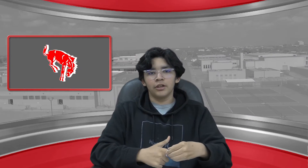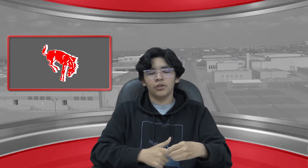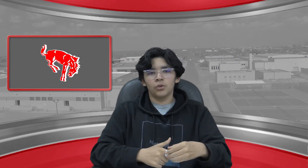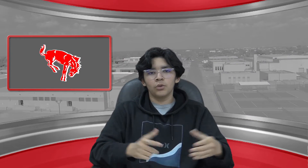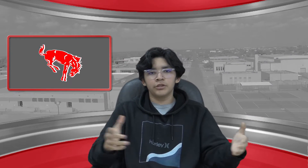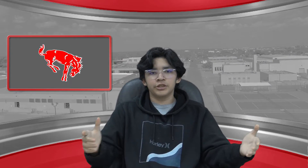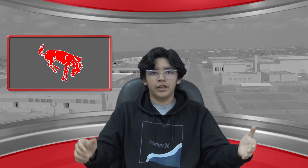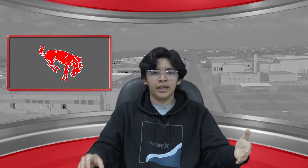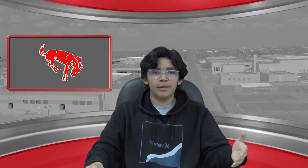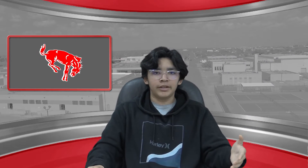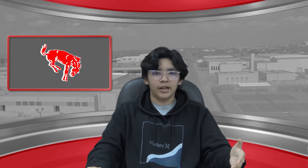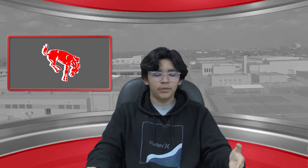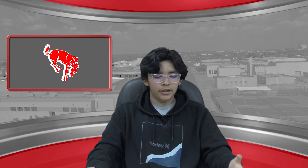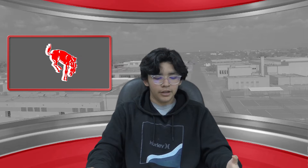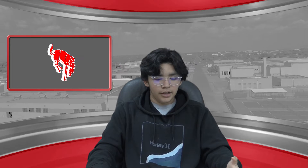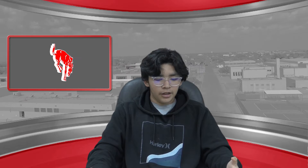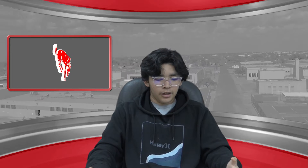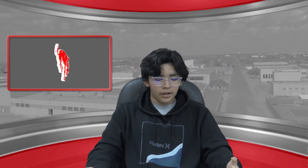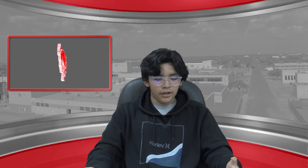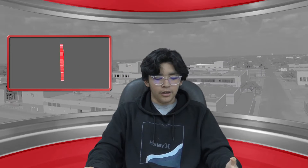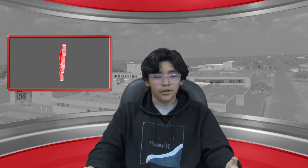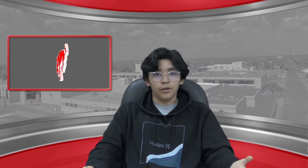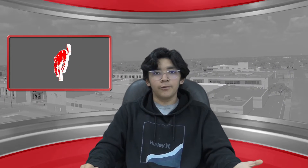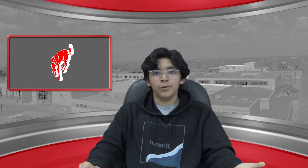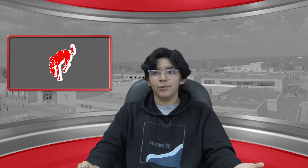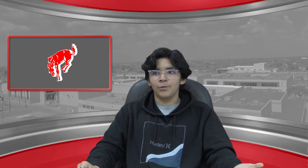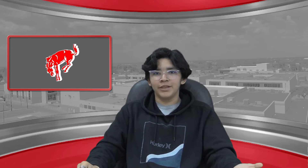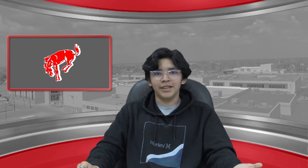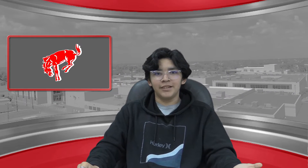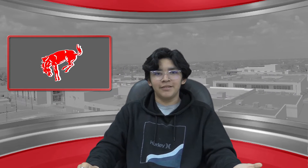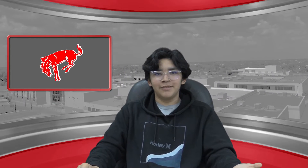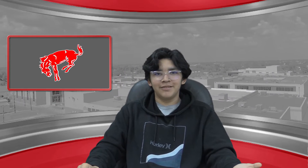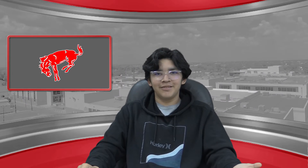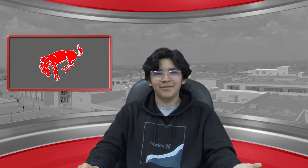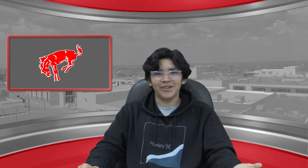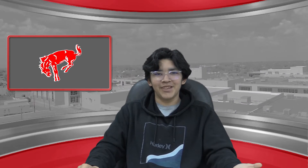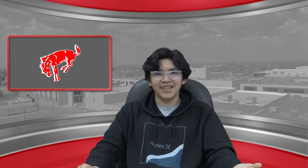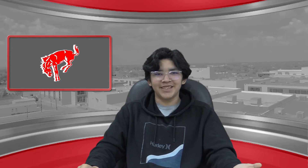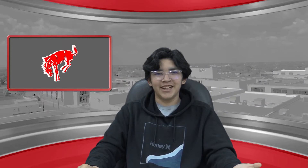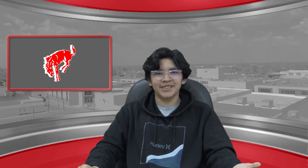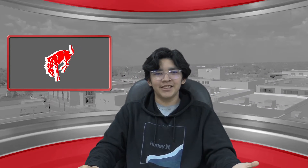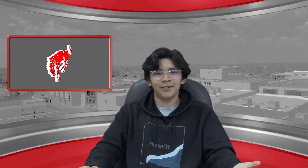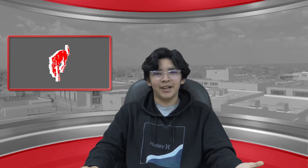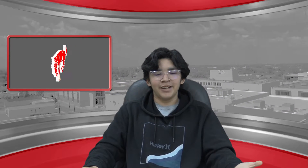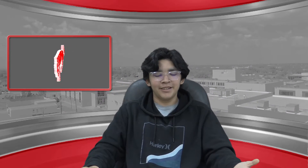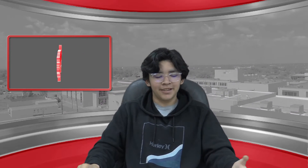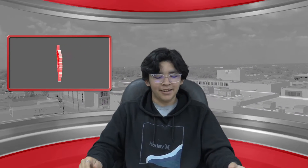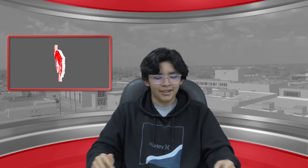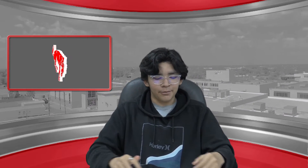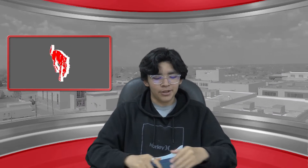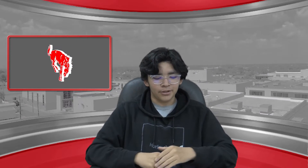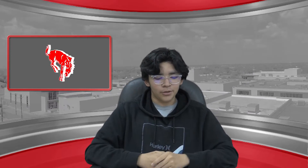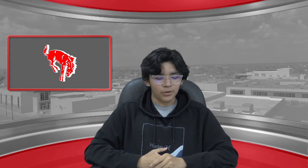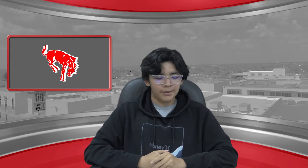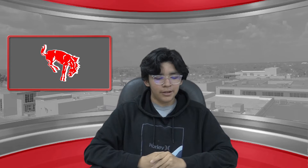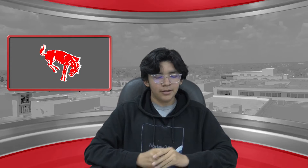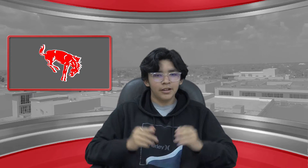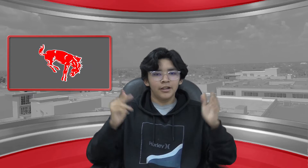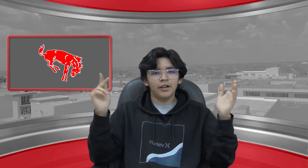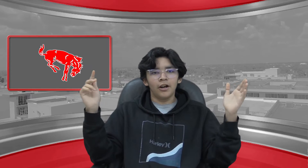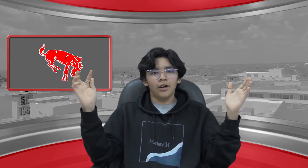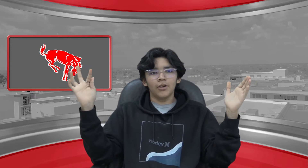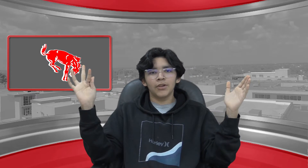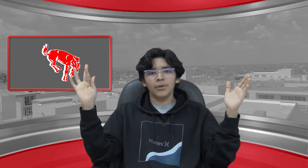your, school email account. So if you feel the need to change it, go ahead and sign in with your school